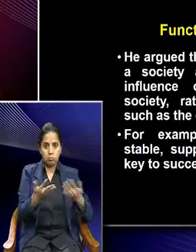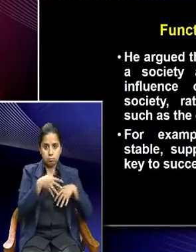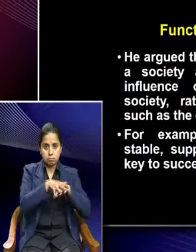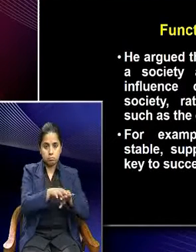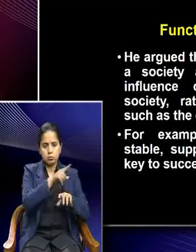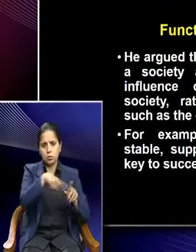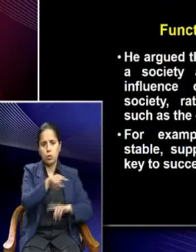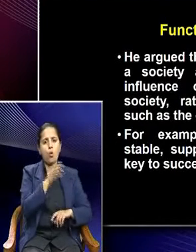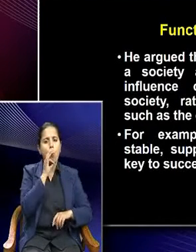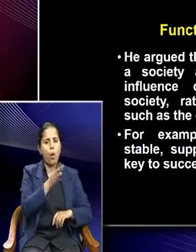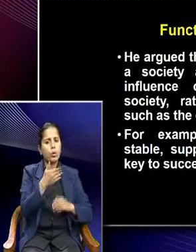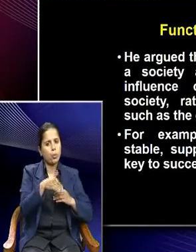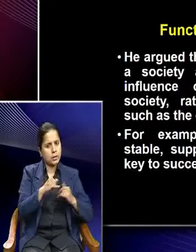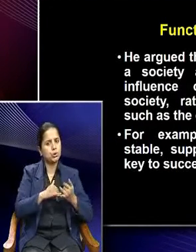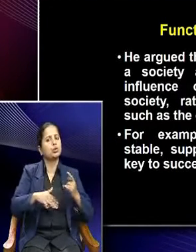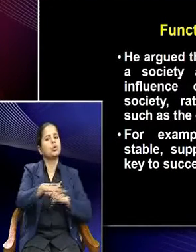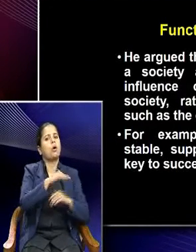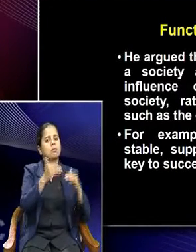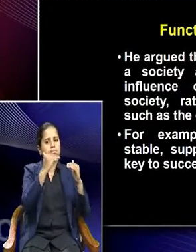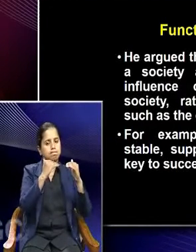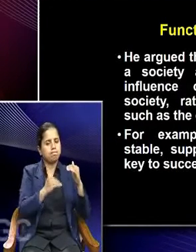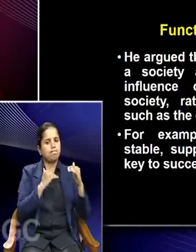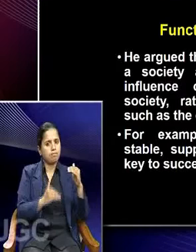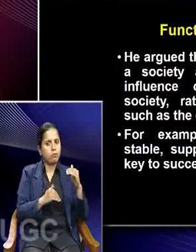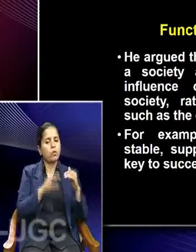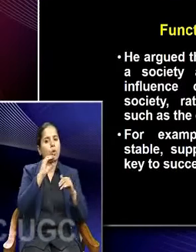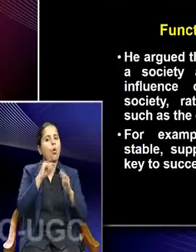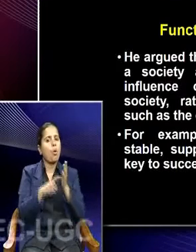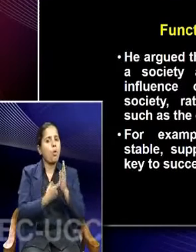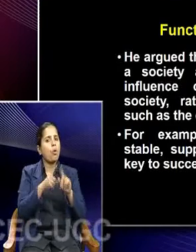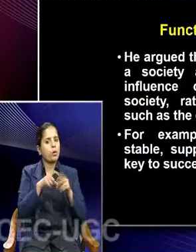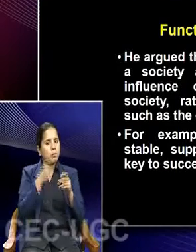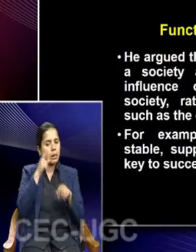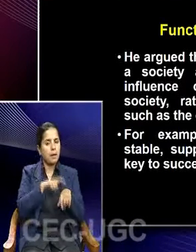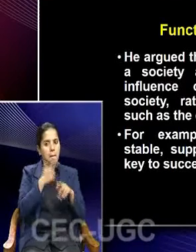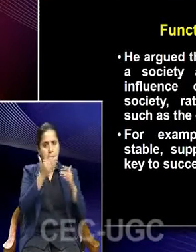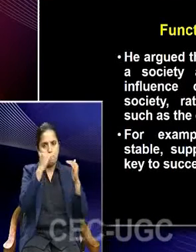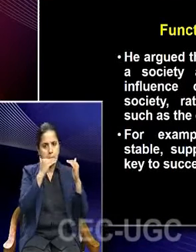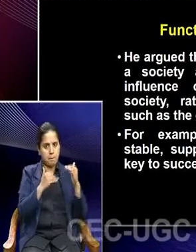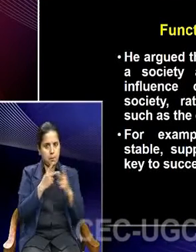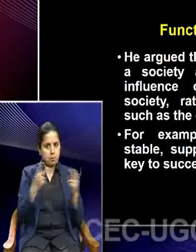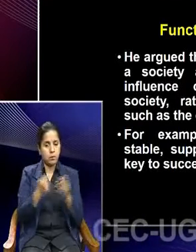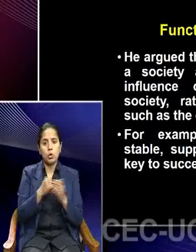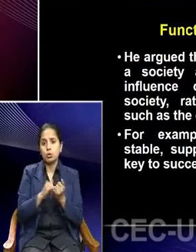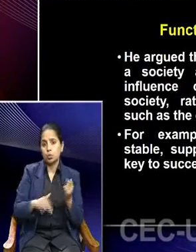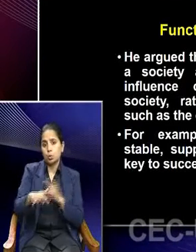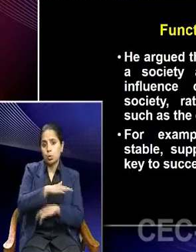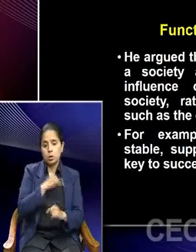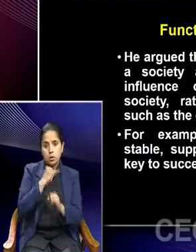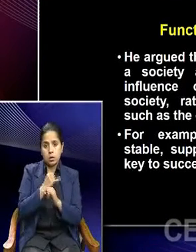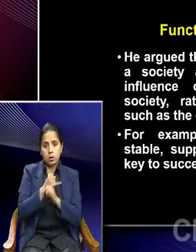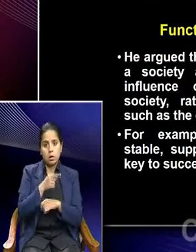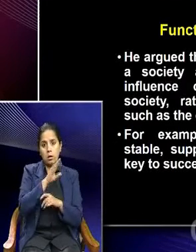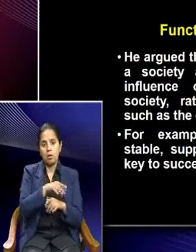will be order in society. So he is believing the focus on the social institution, where